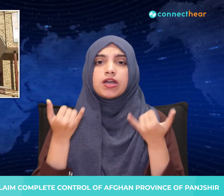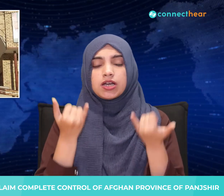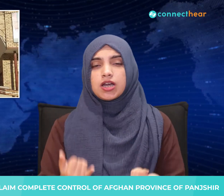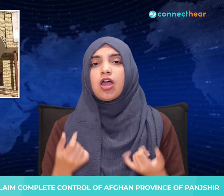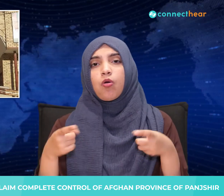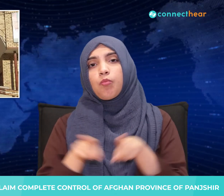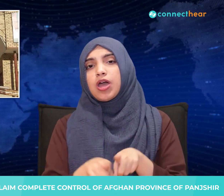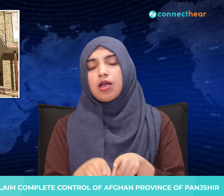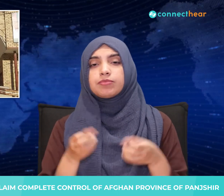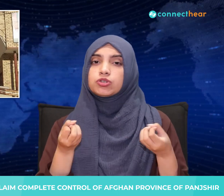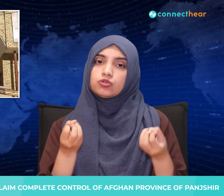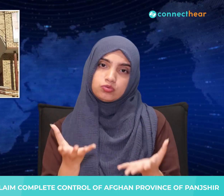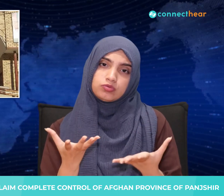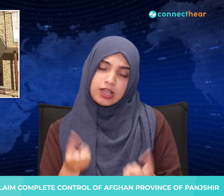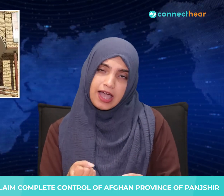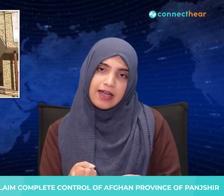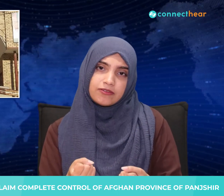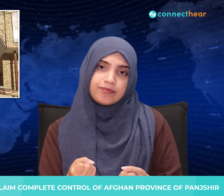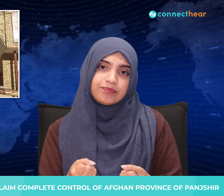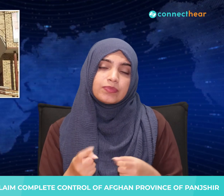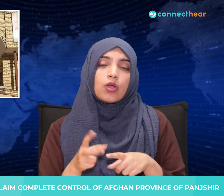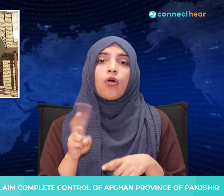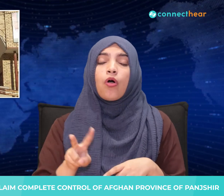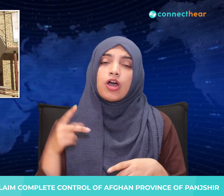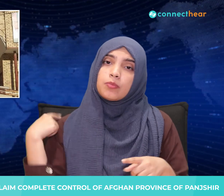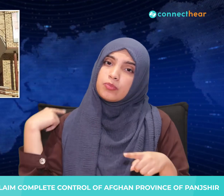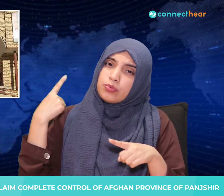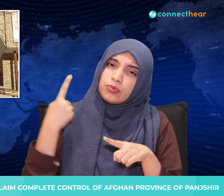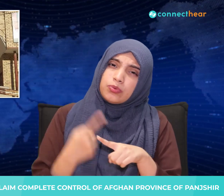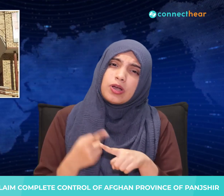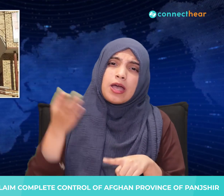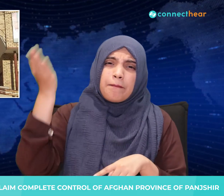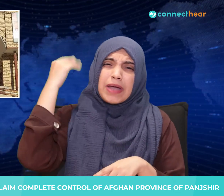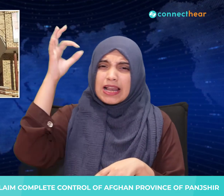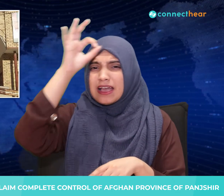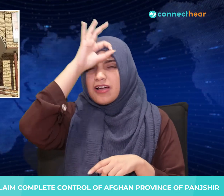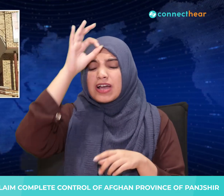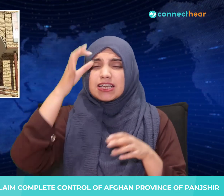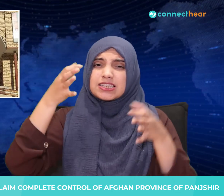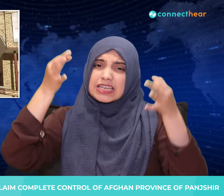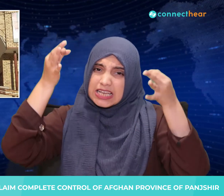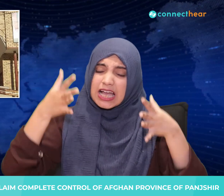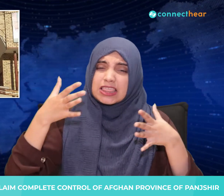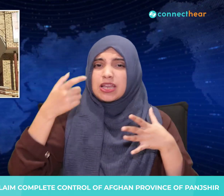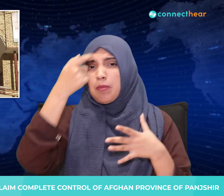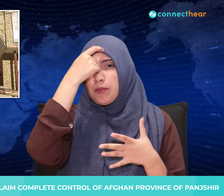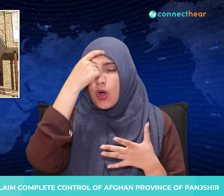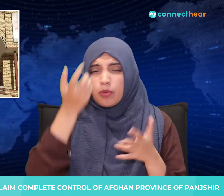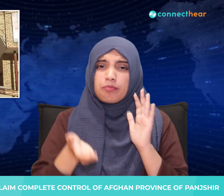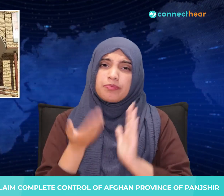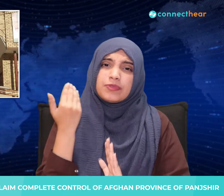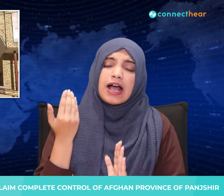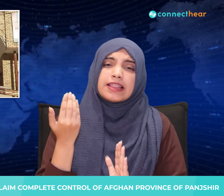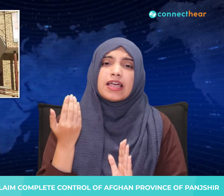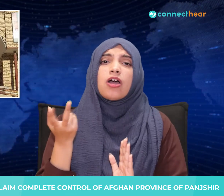Under Ahmad Massoud, the region long resisted control by both the invading Soviet